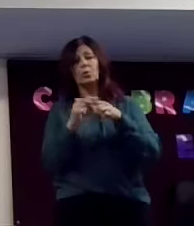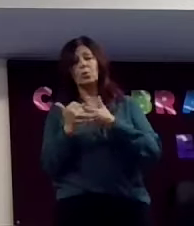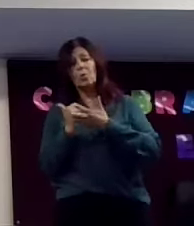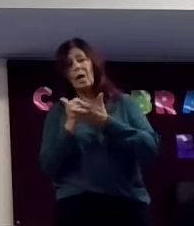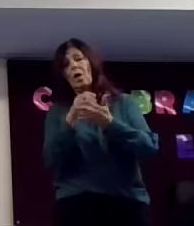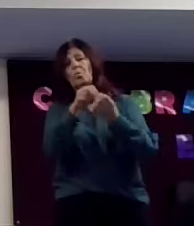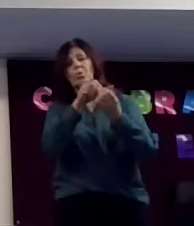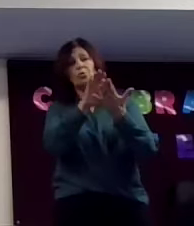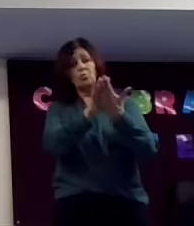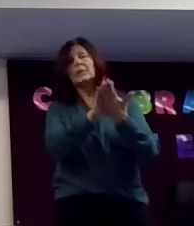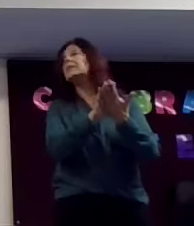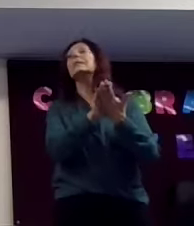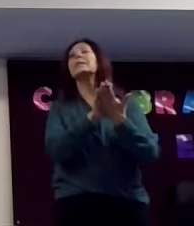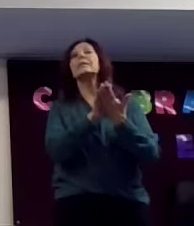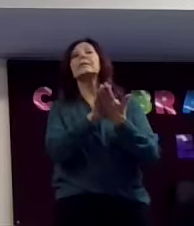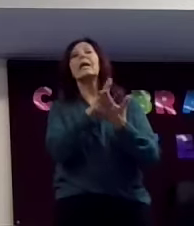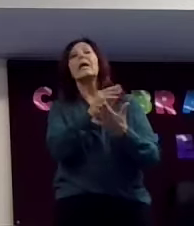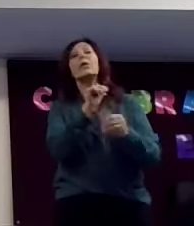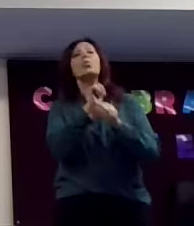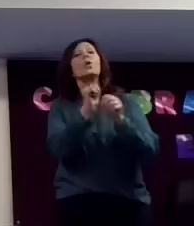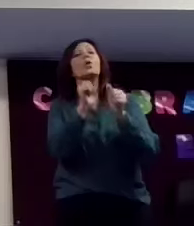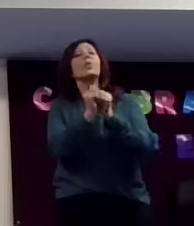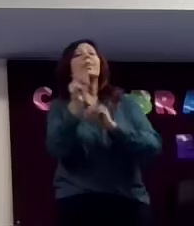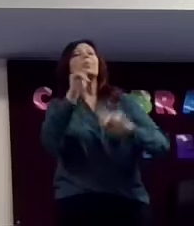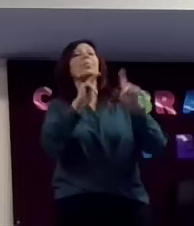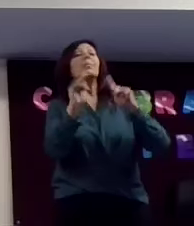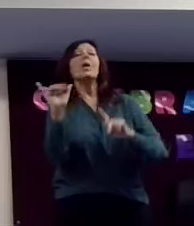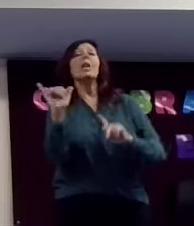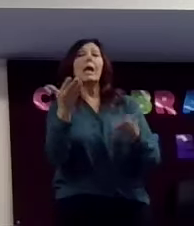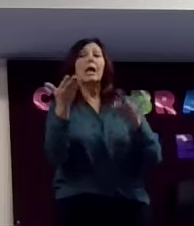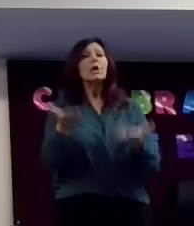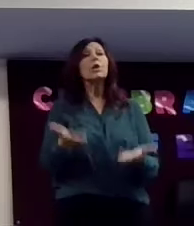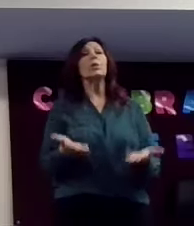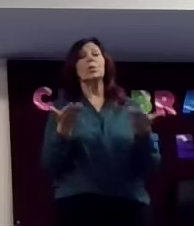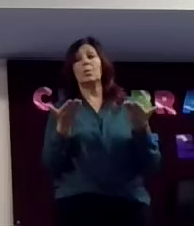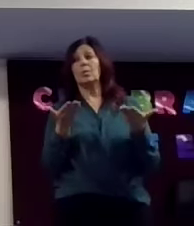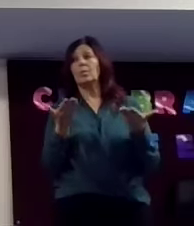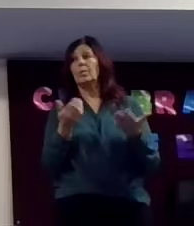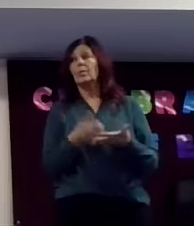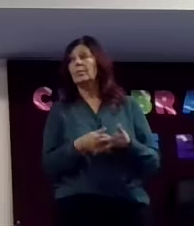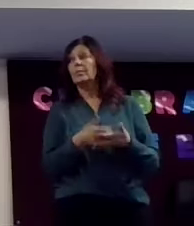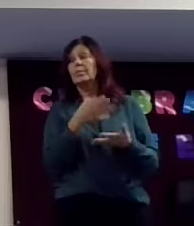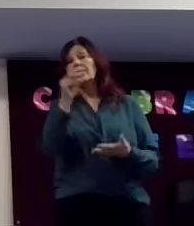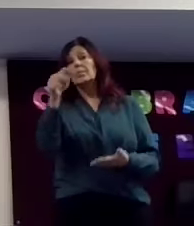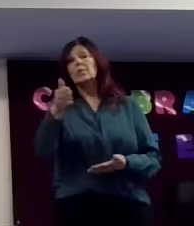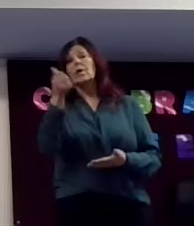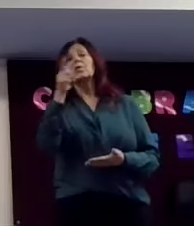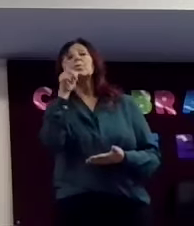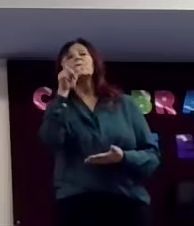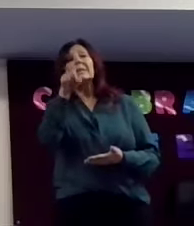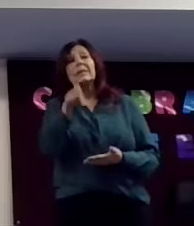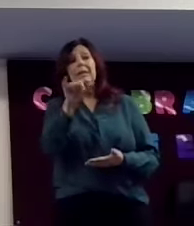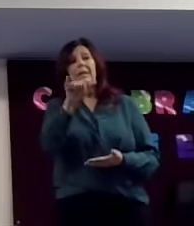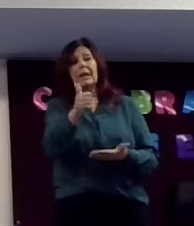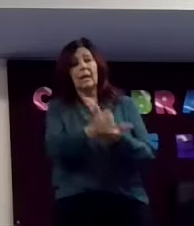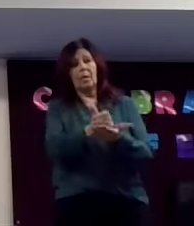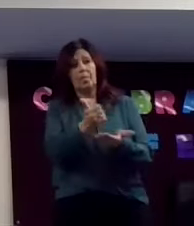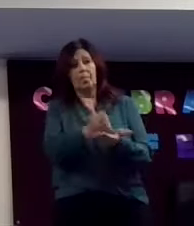help address those and work with folks like you and others who need that